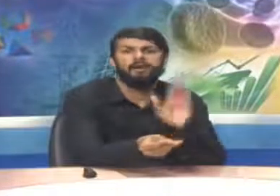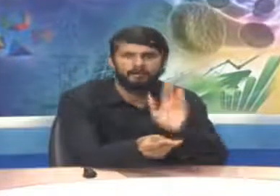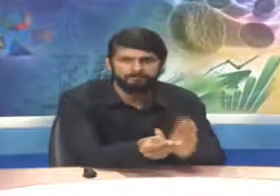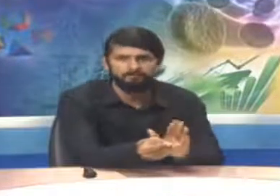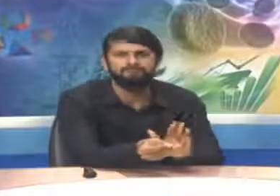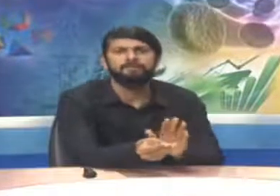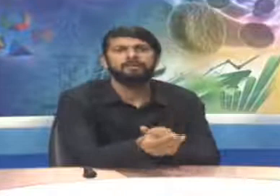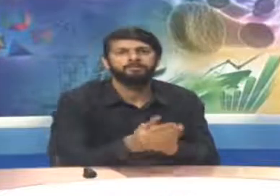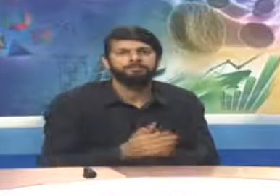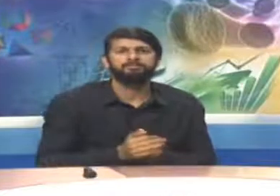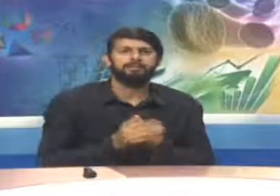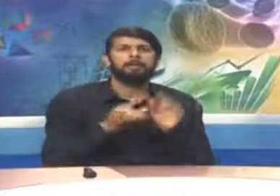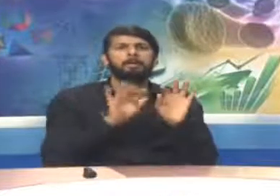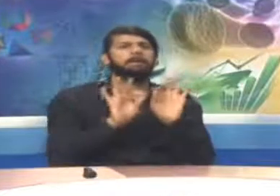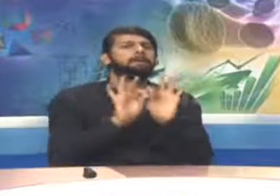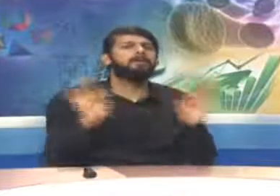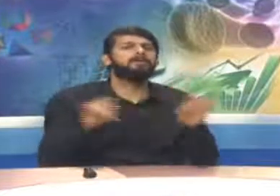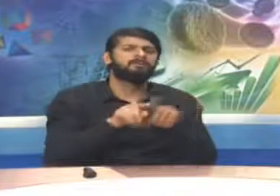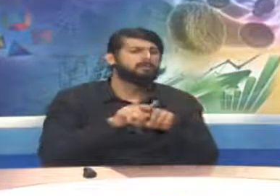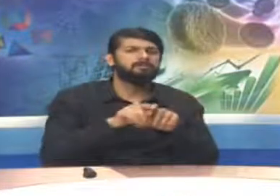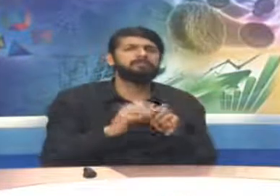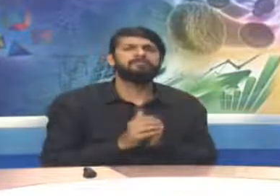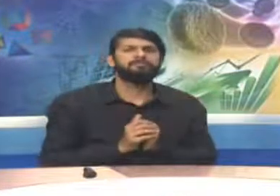value makes the rich richer